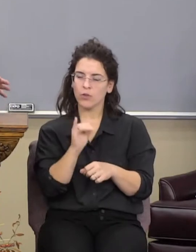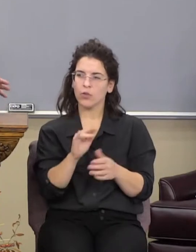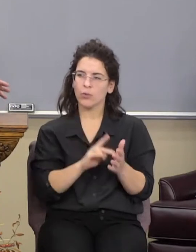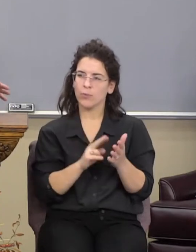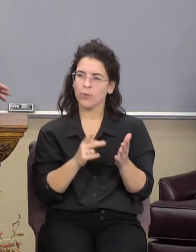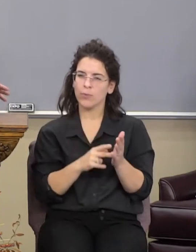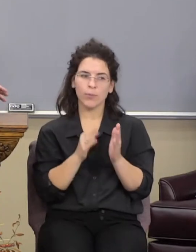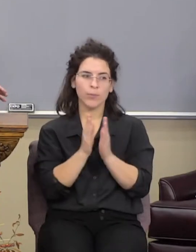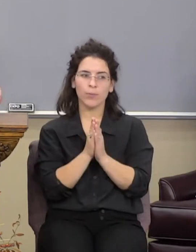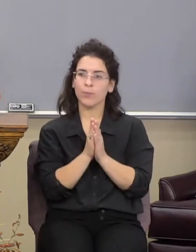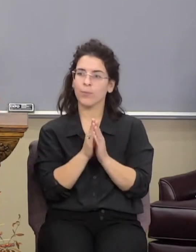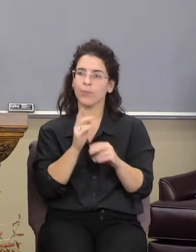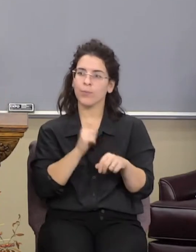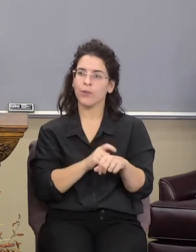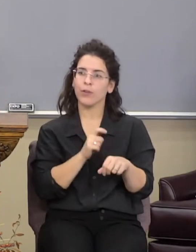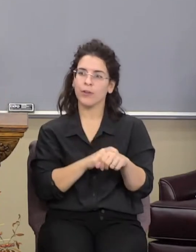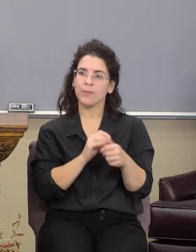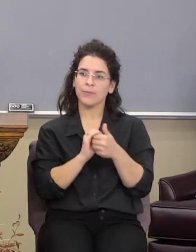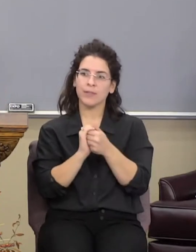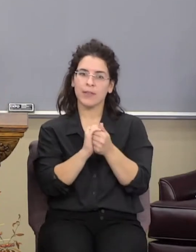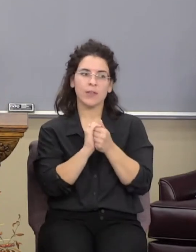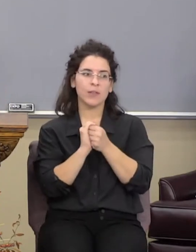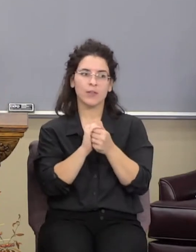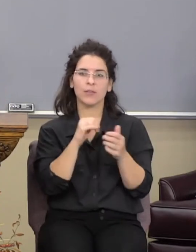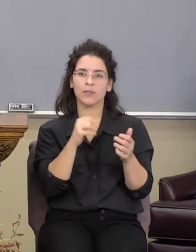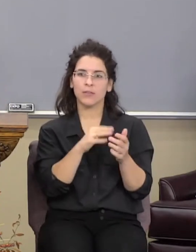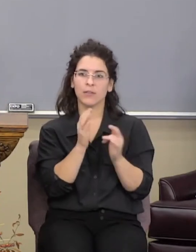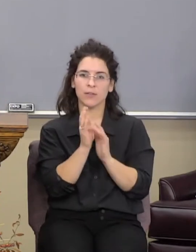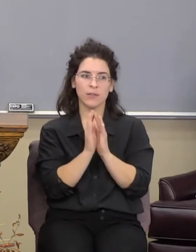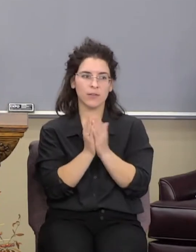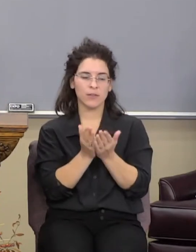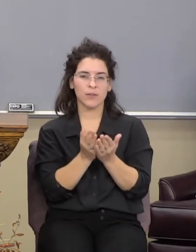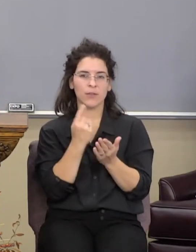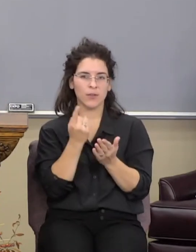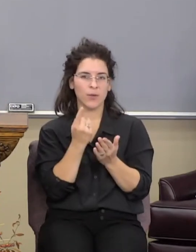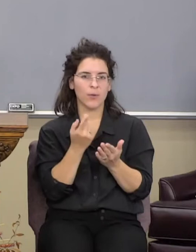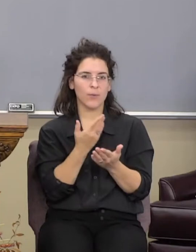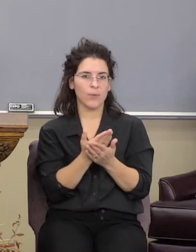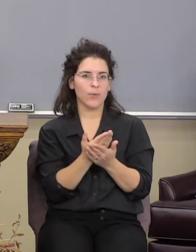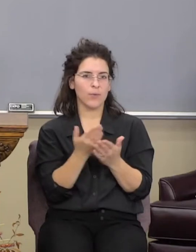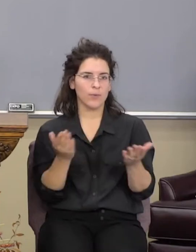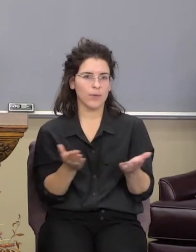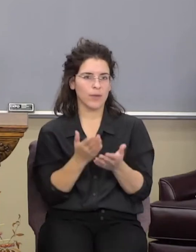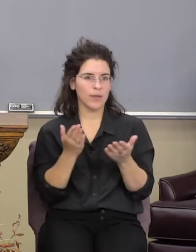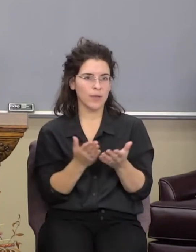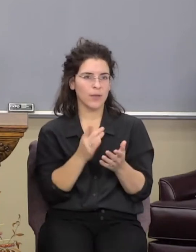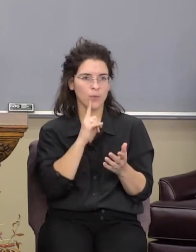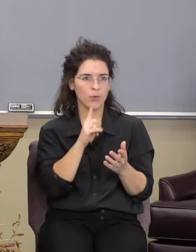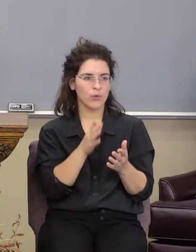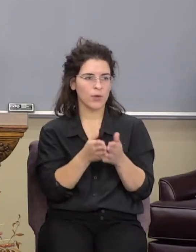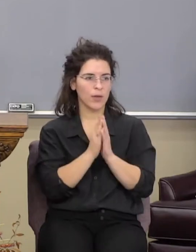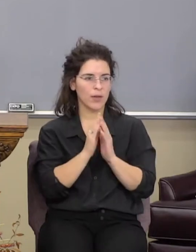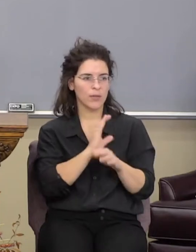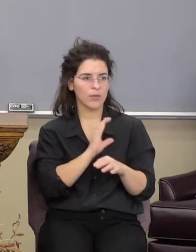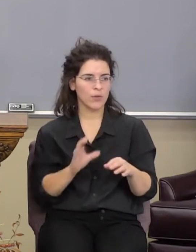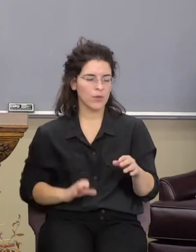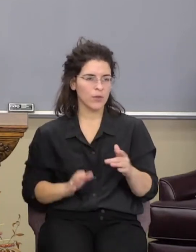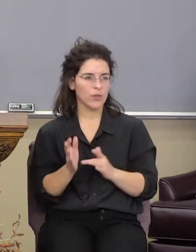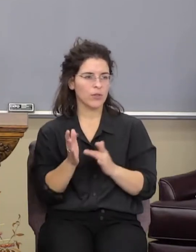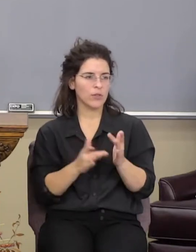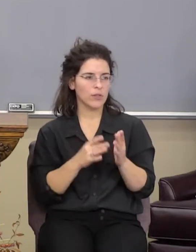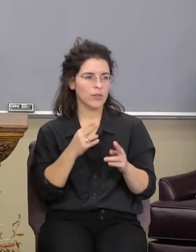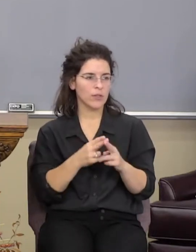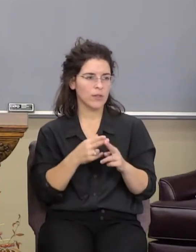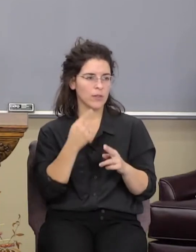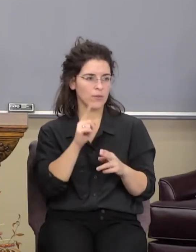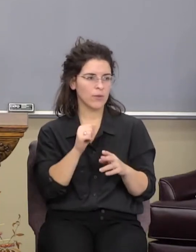We pray that our time together in study of your word, as always, would prove to be enlightening and edifying. And we do, of course, ask in Christ Jesus' name and for